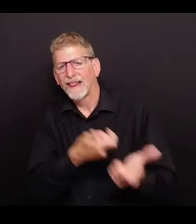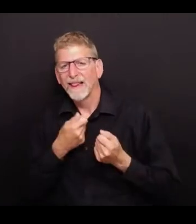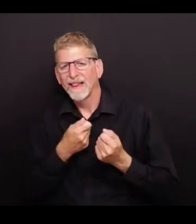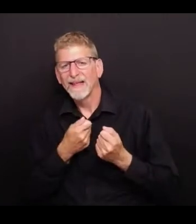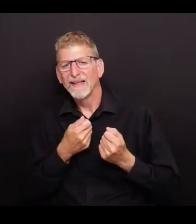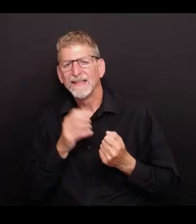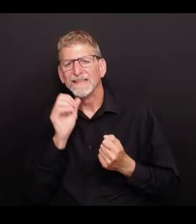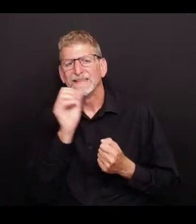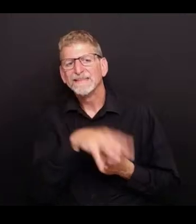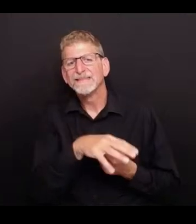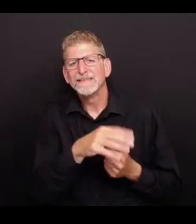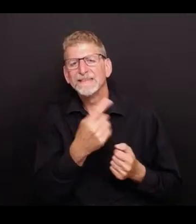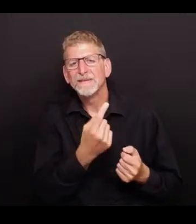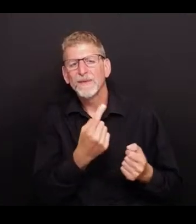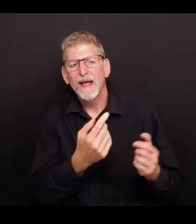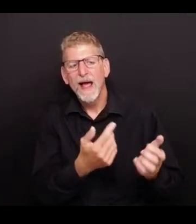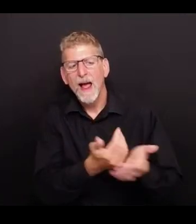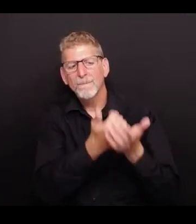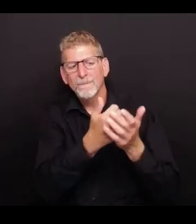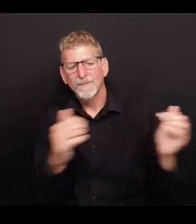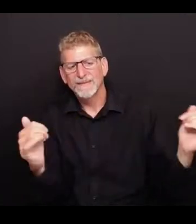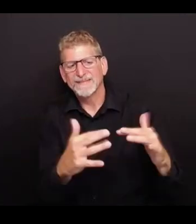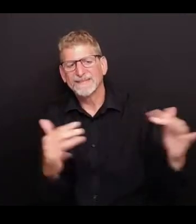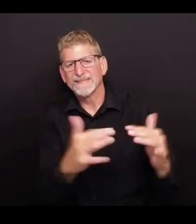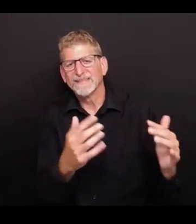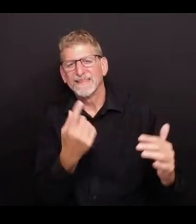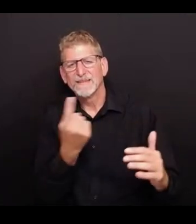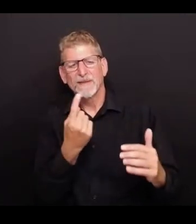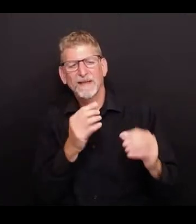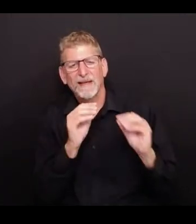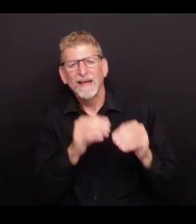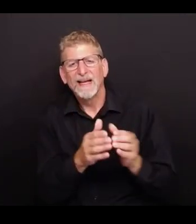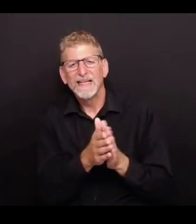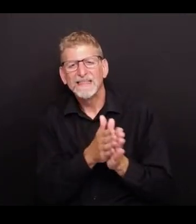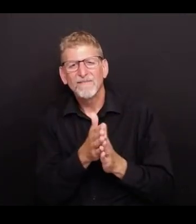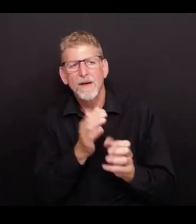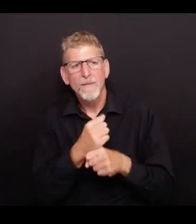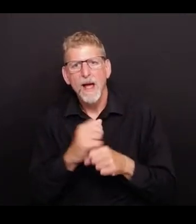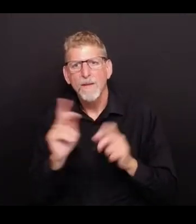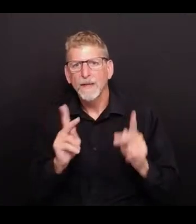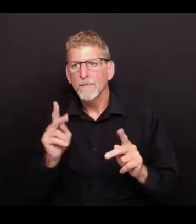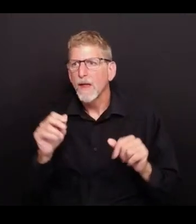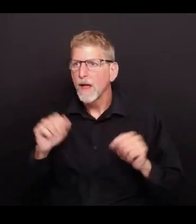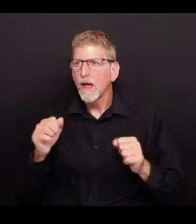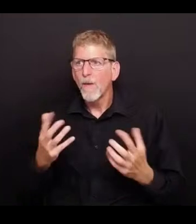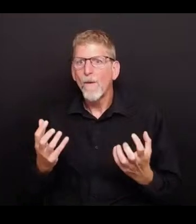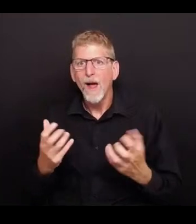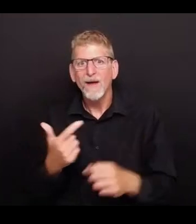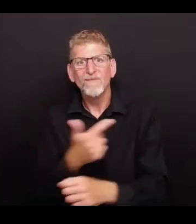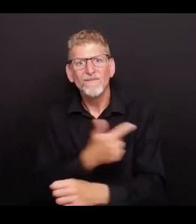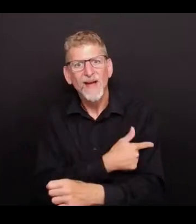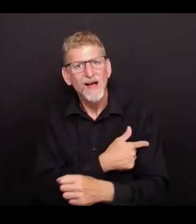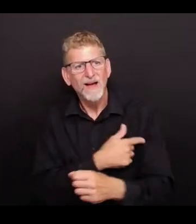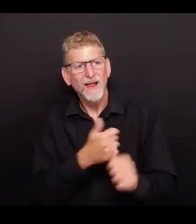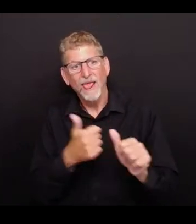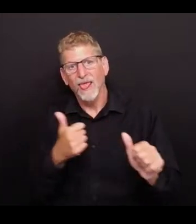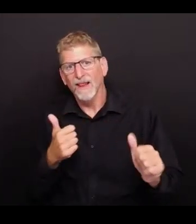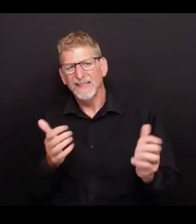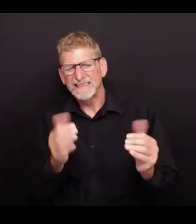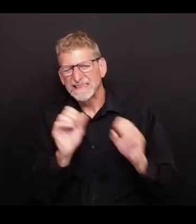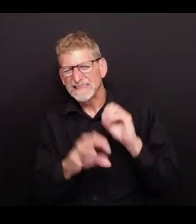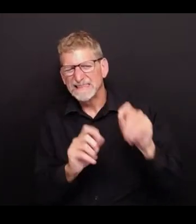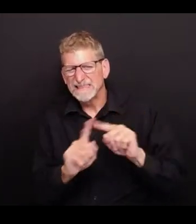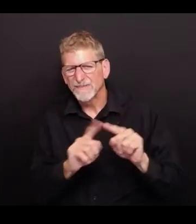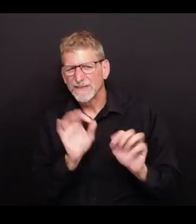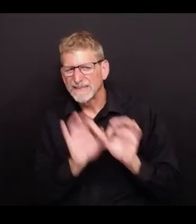that will also address some of the vaccination lags that we see there so far. And so I think there's